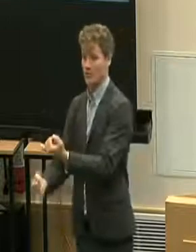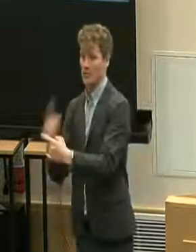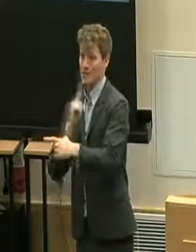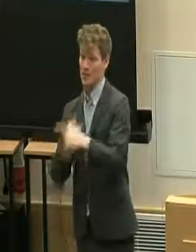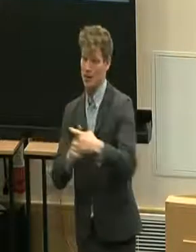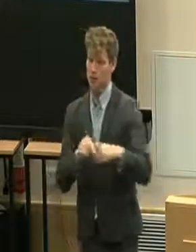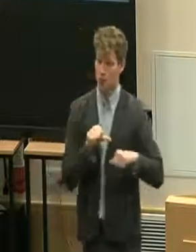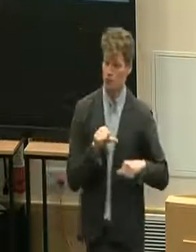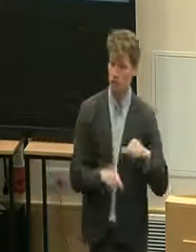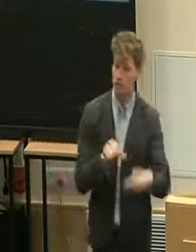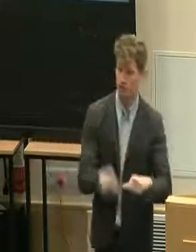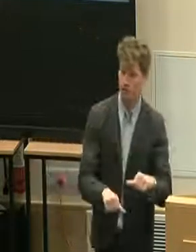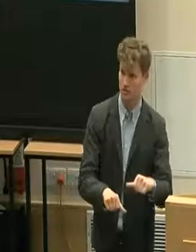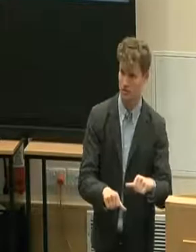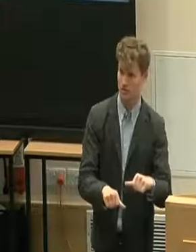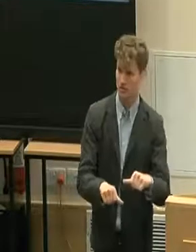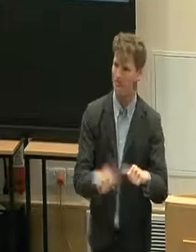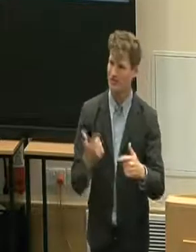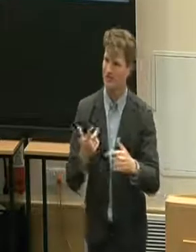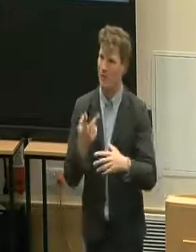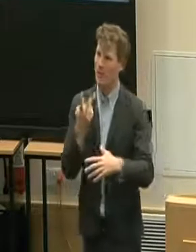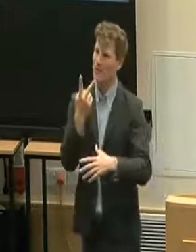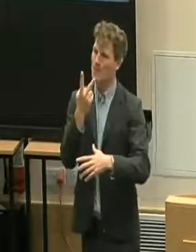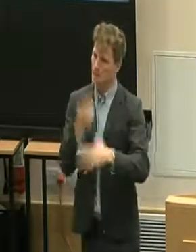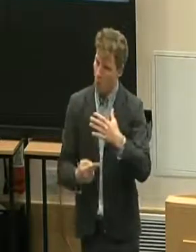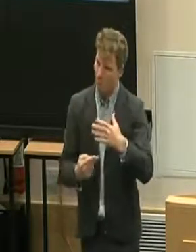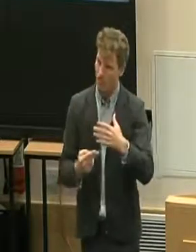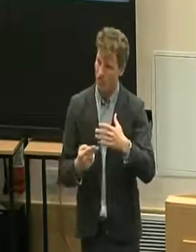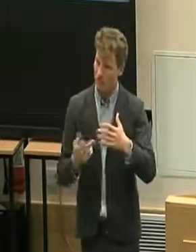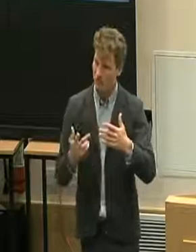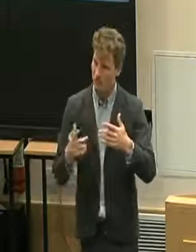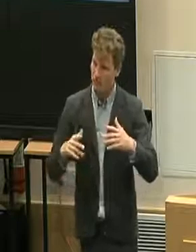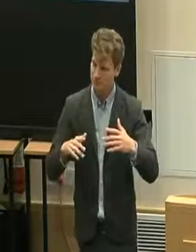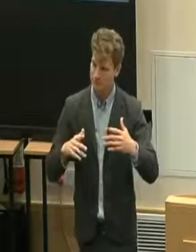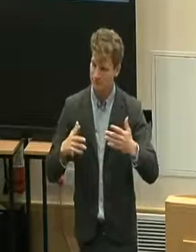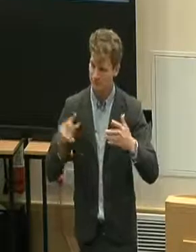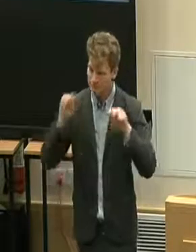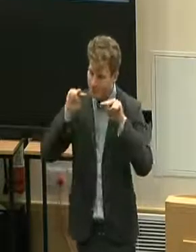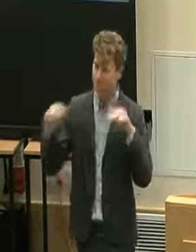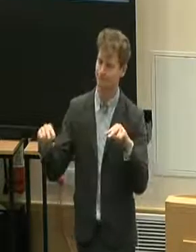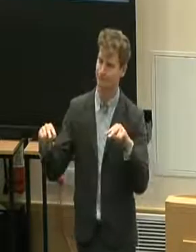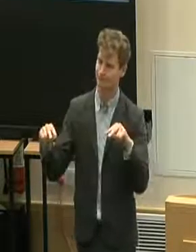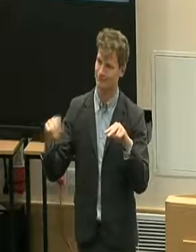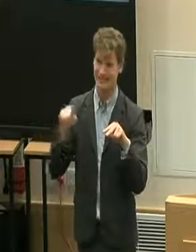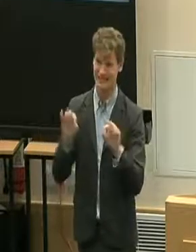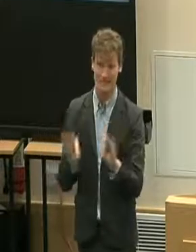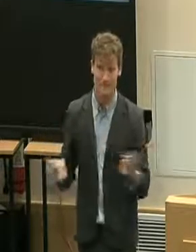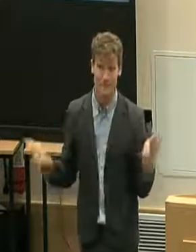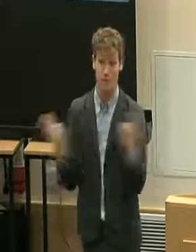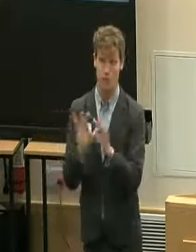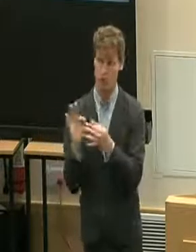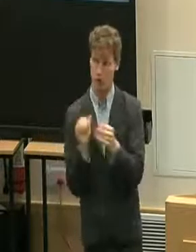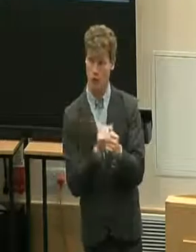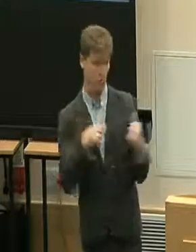both outcomes-oriented and process-oriented. A very crucial thing for Chairman Quinn's theory